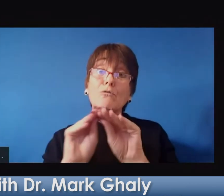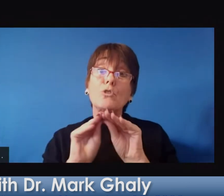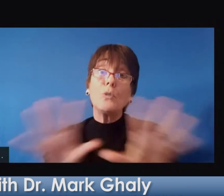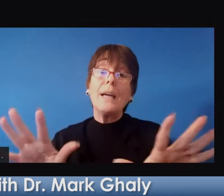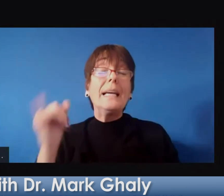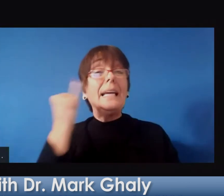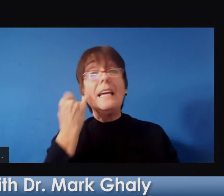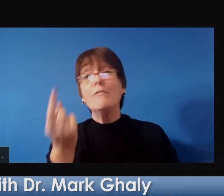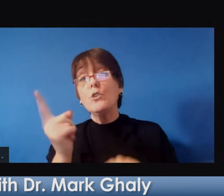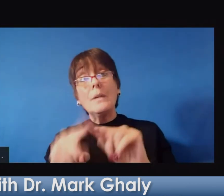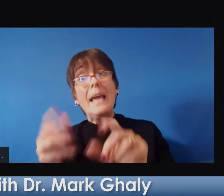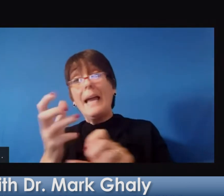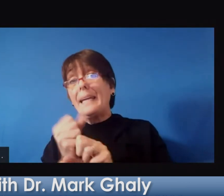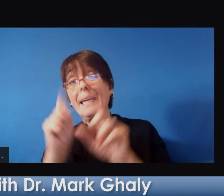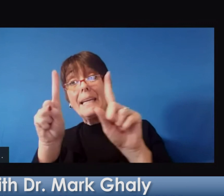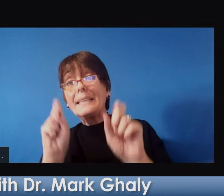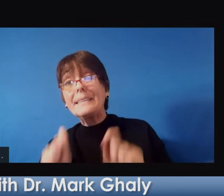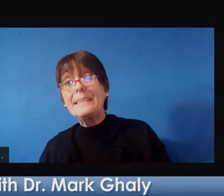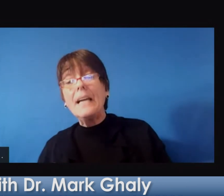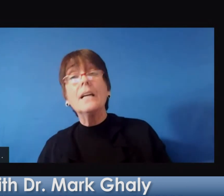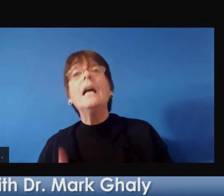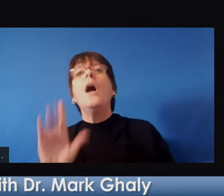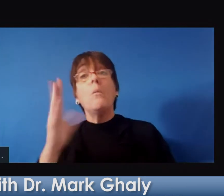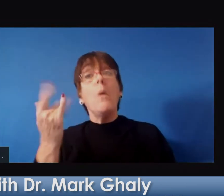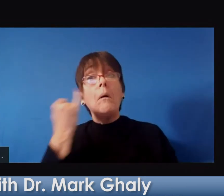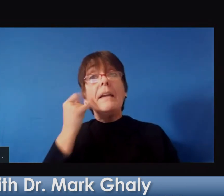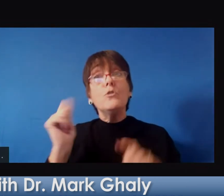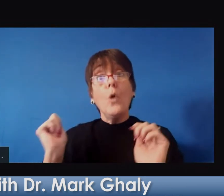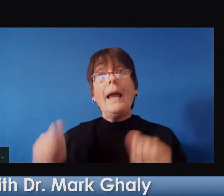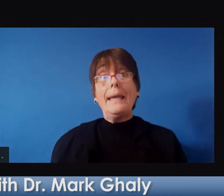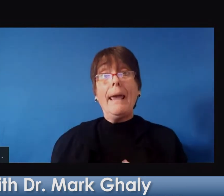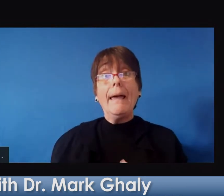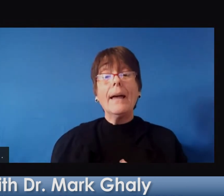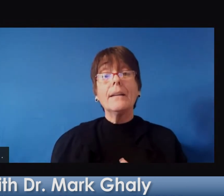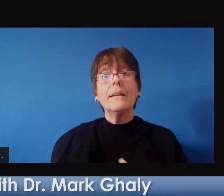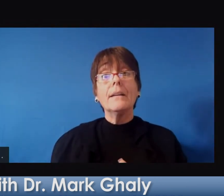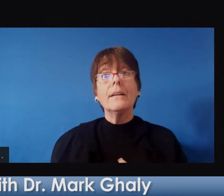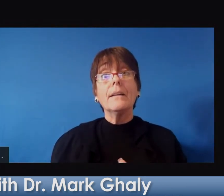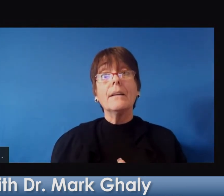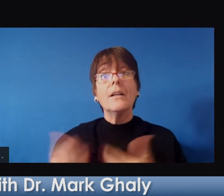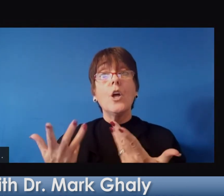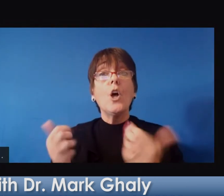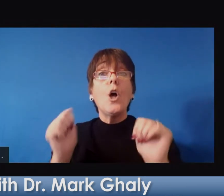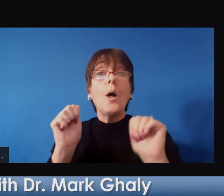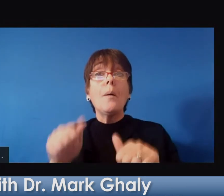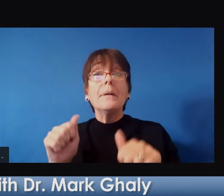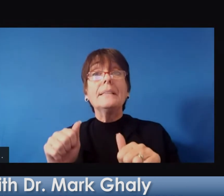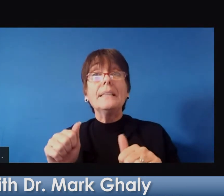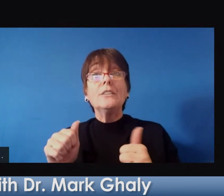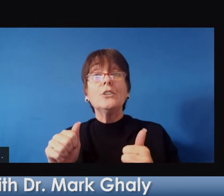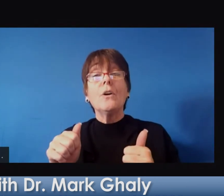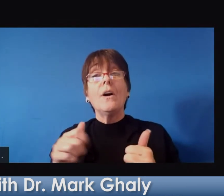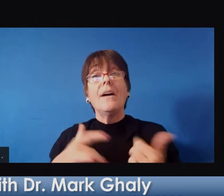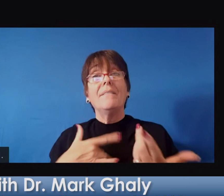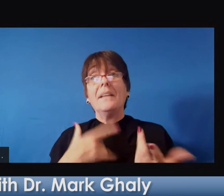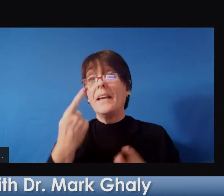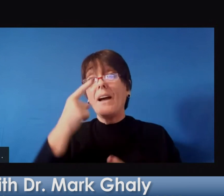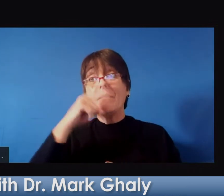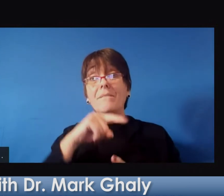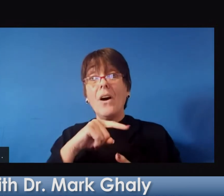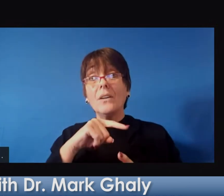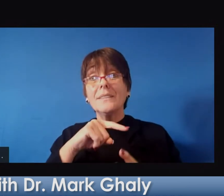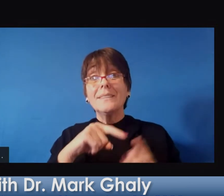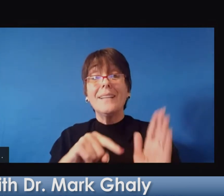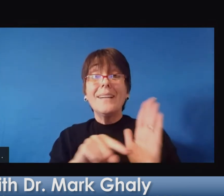aren't able to get a test, and even if you are, right, the potential false comfort in a negative test one